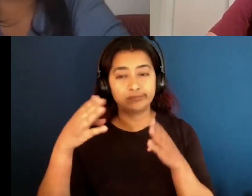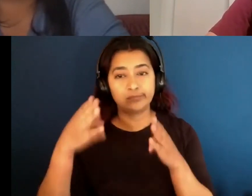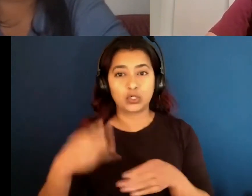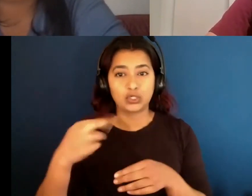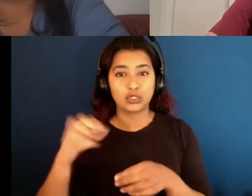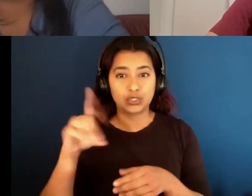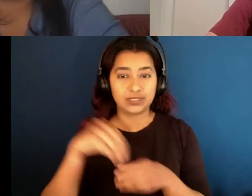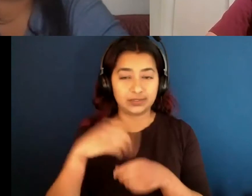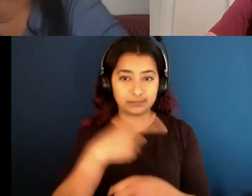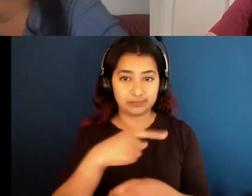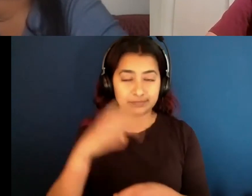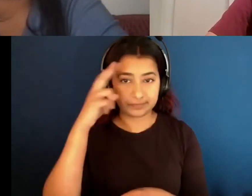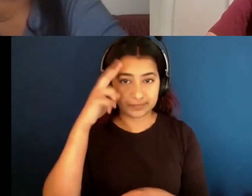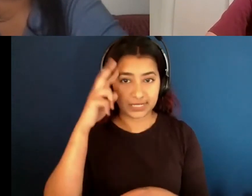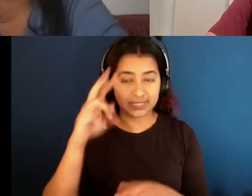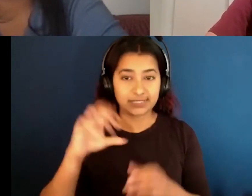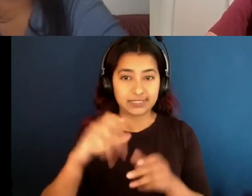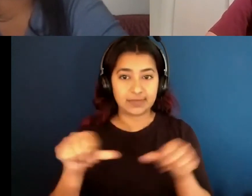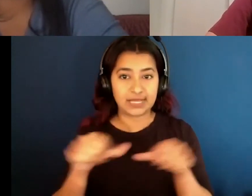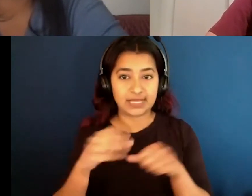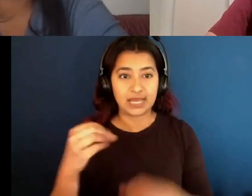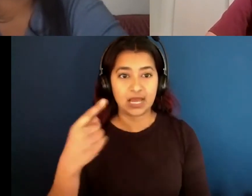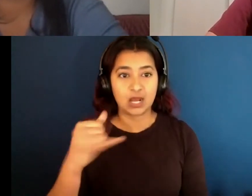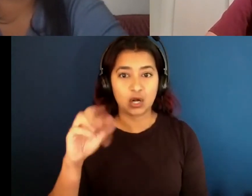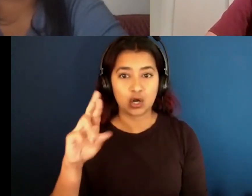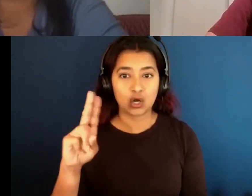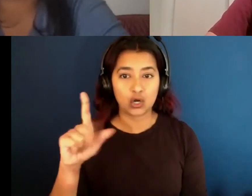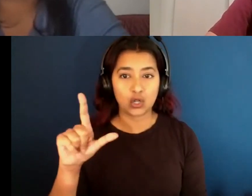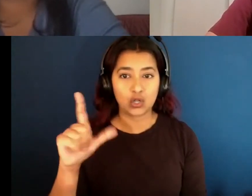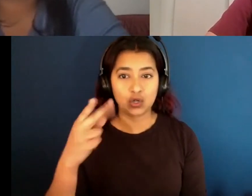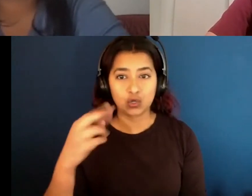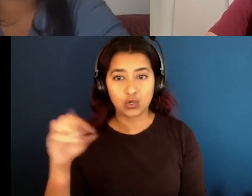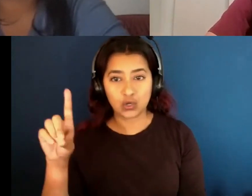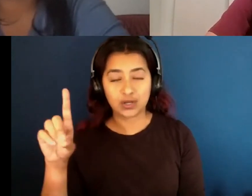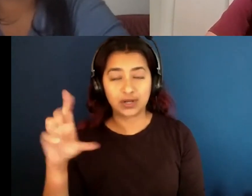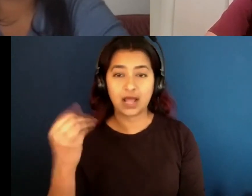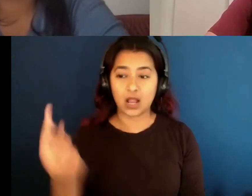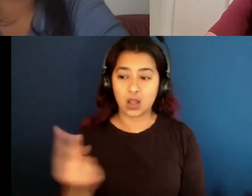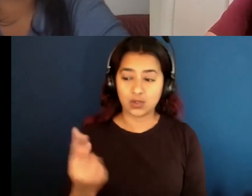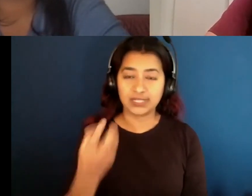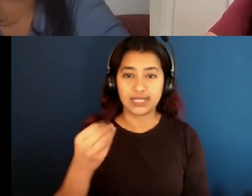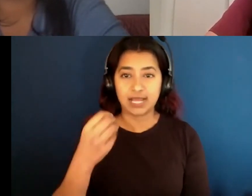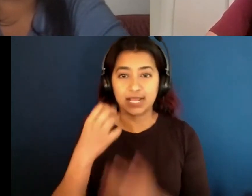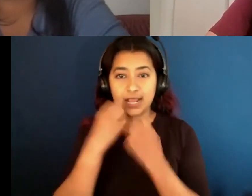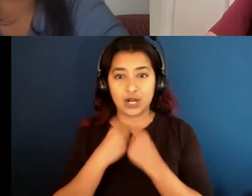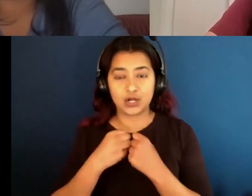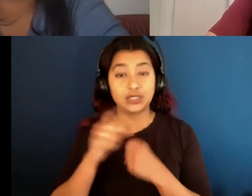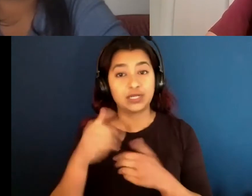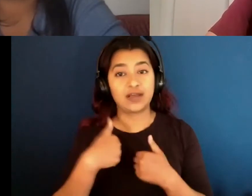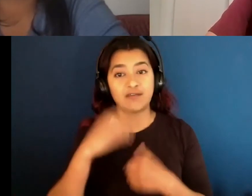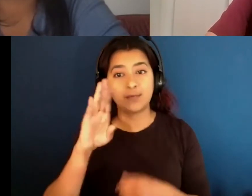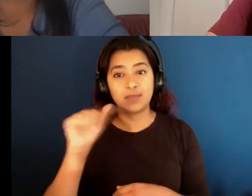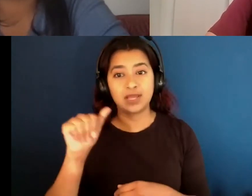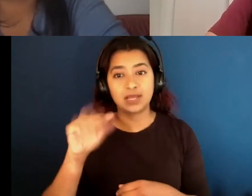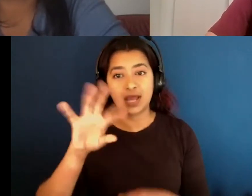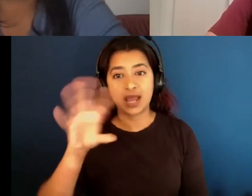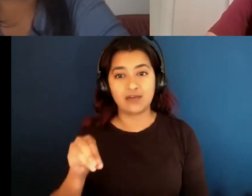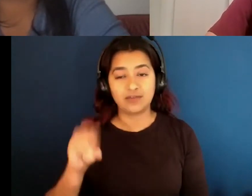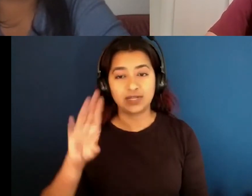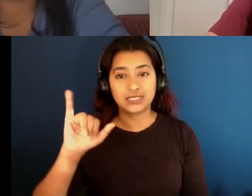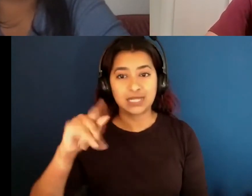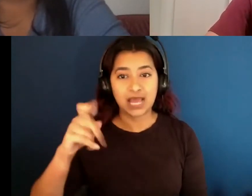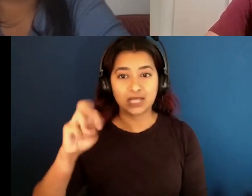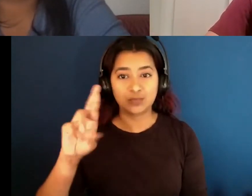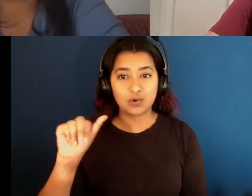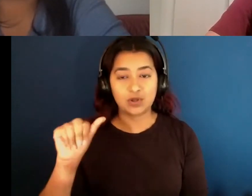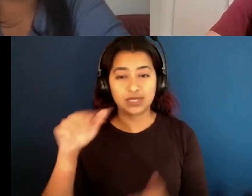Black relationality and girlhood, loneliness and care. She holds a BA in African Diaspora